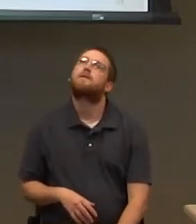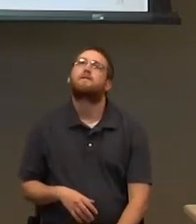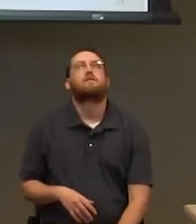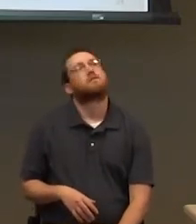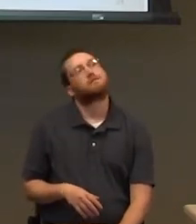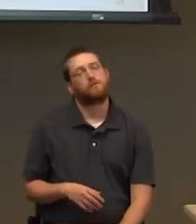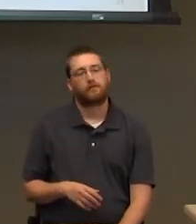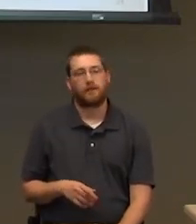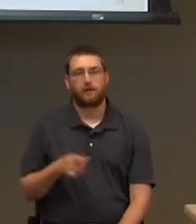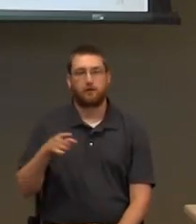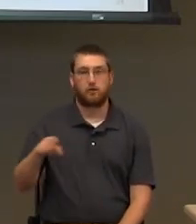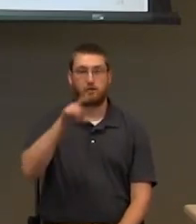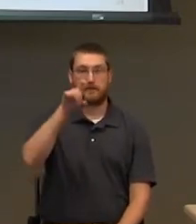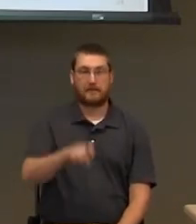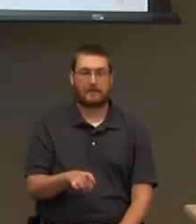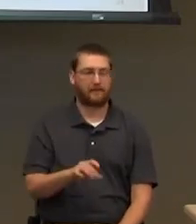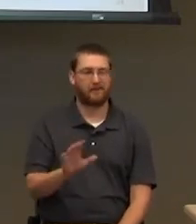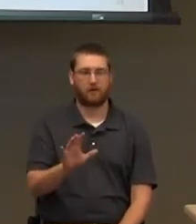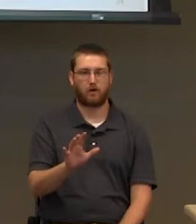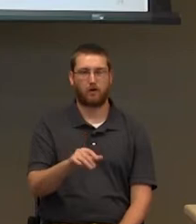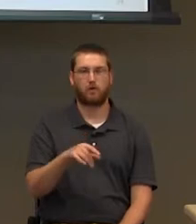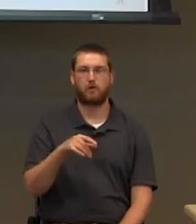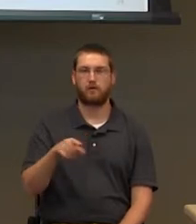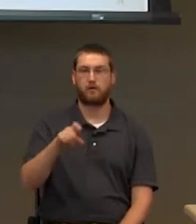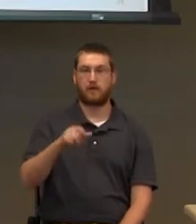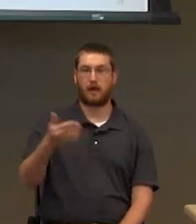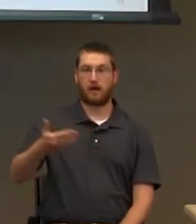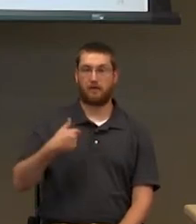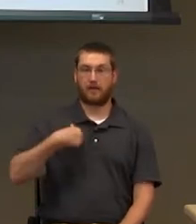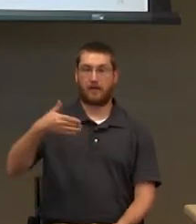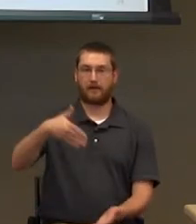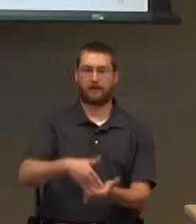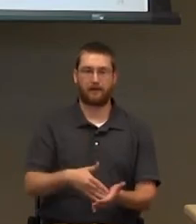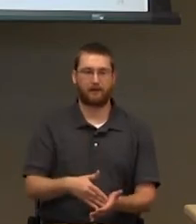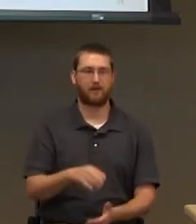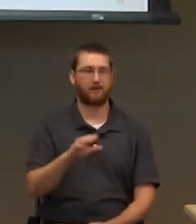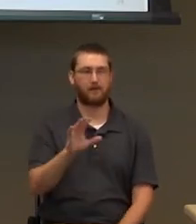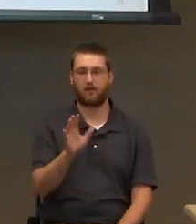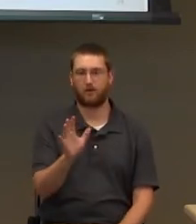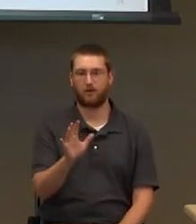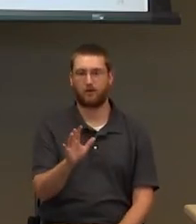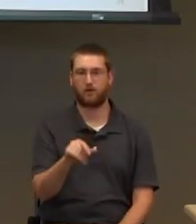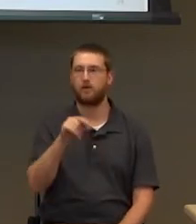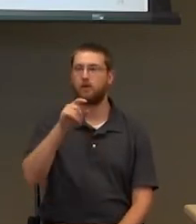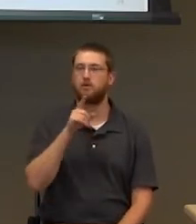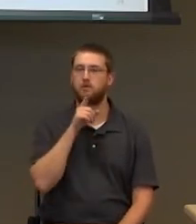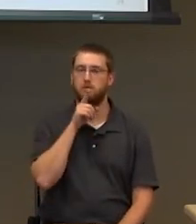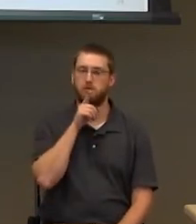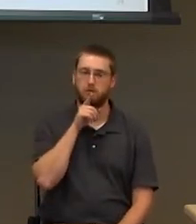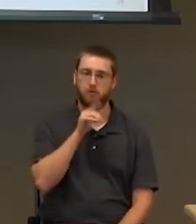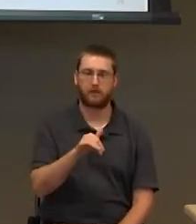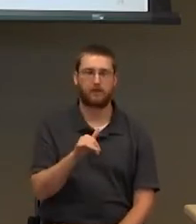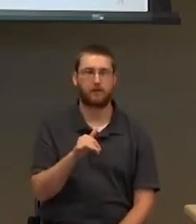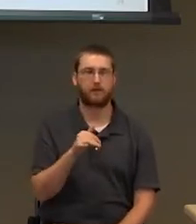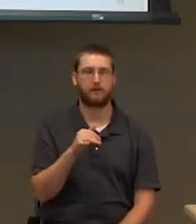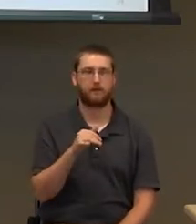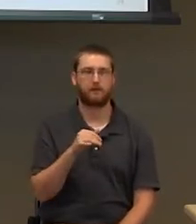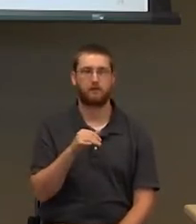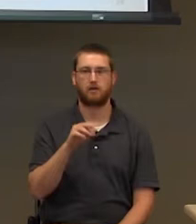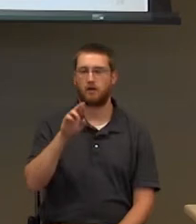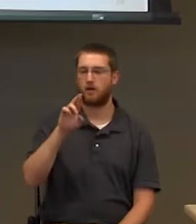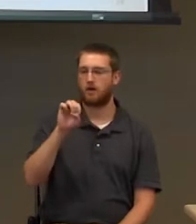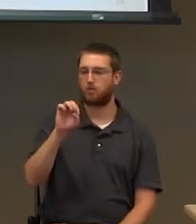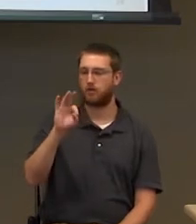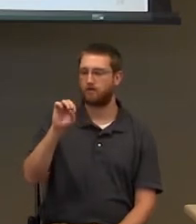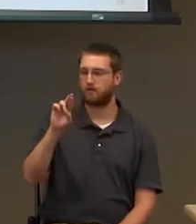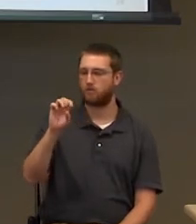How self-serving is that, Ron? You need to hire me again. You should really refresh